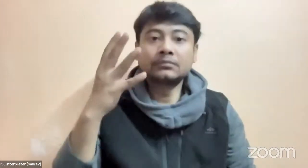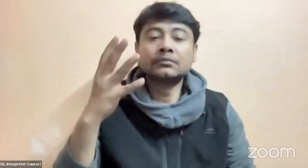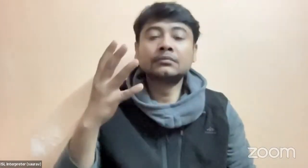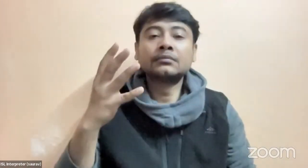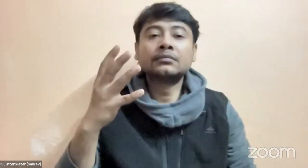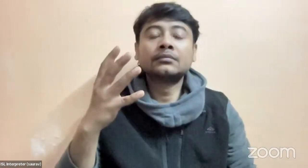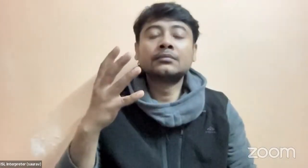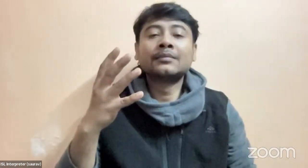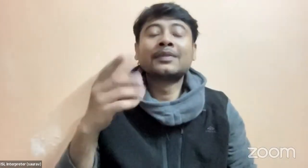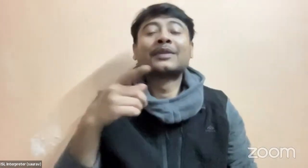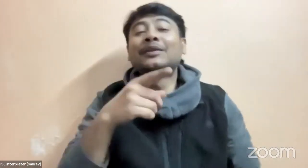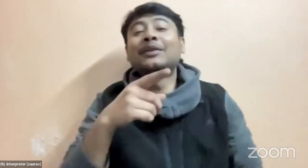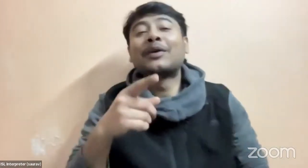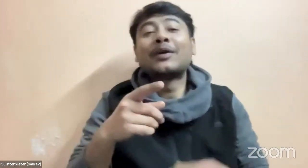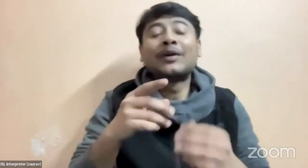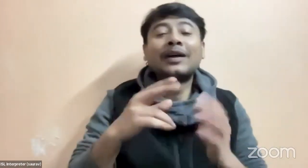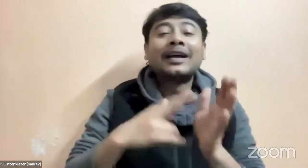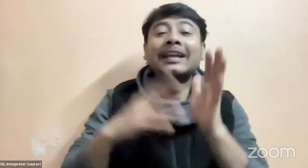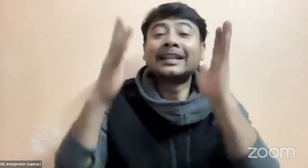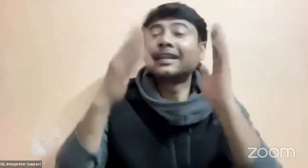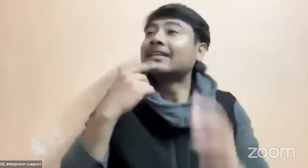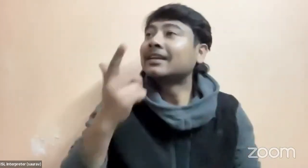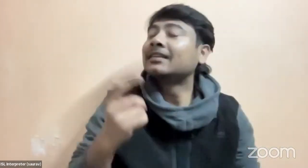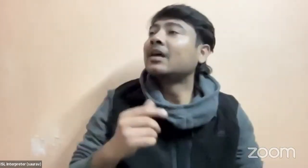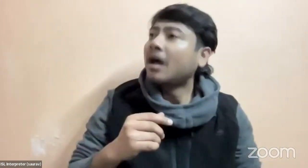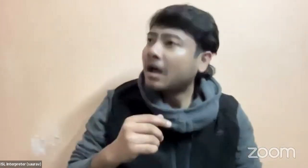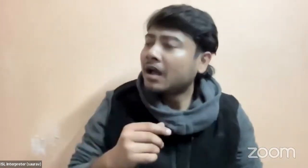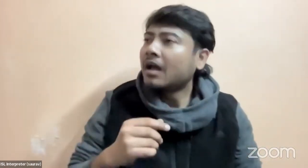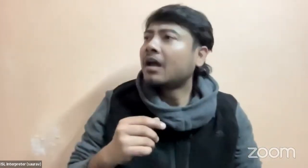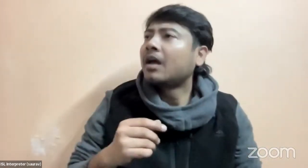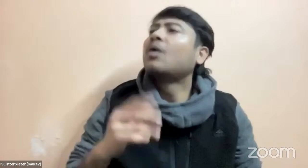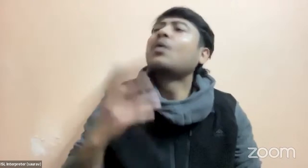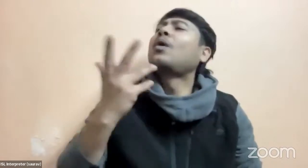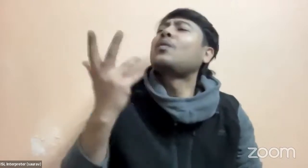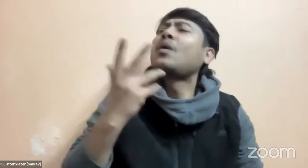As, oh, you will not speak Hare Krishna? Hari Bol, you already spoke Hare Krishna.